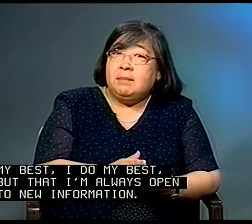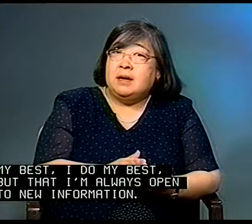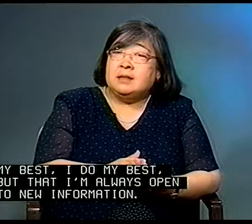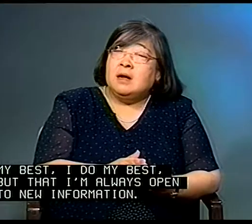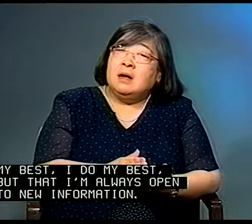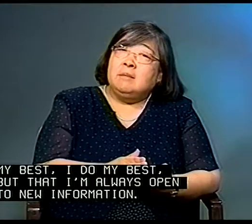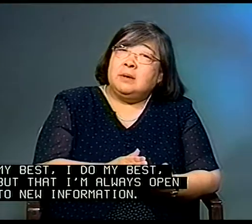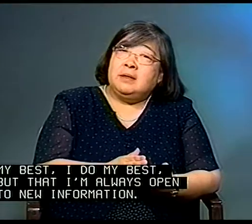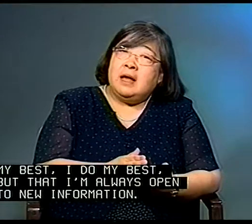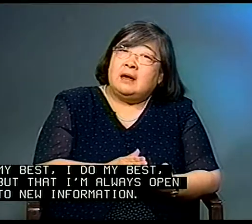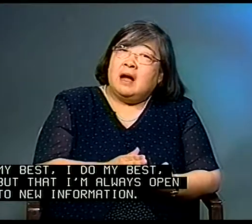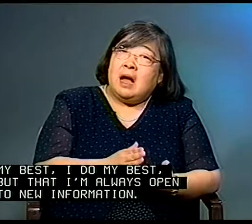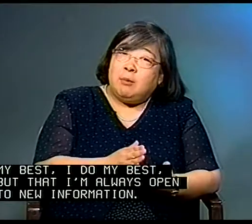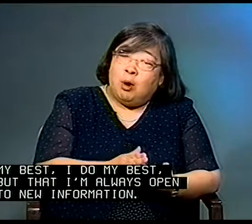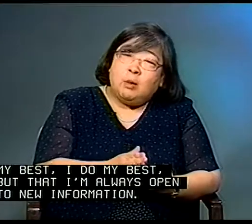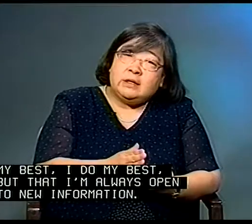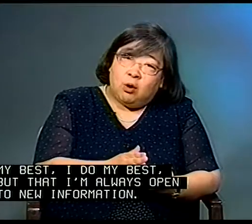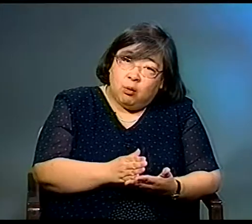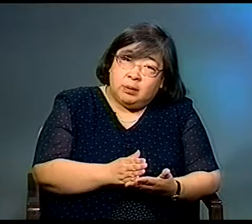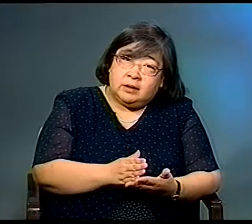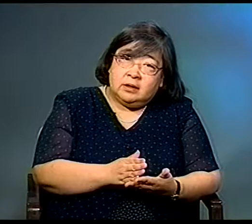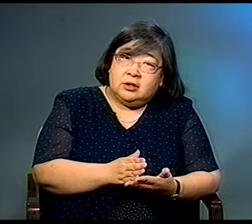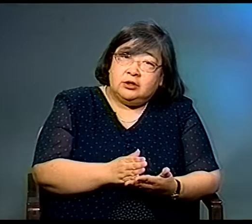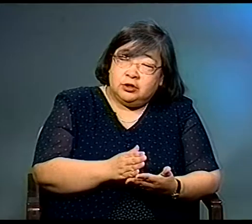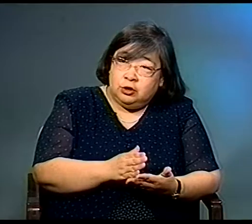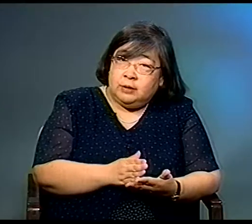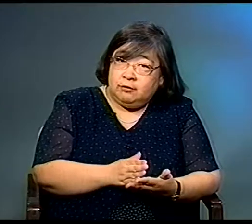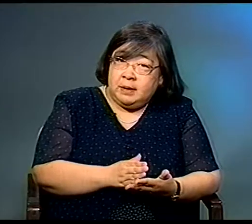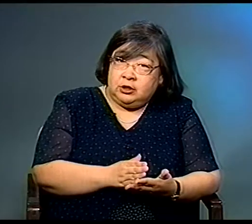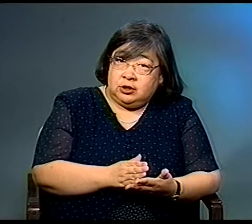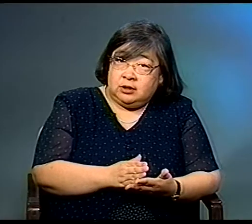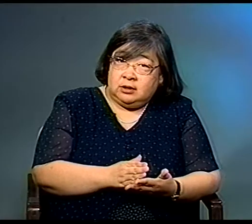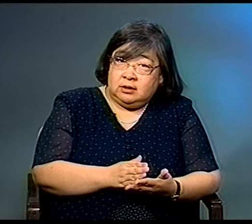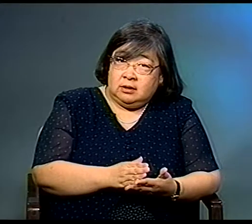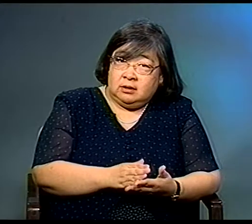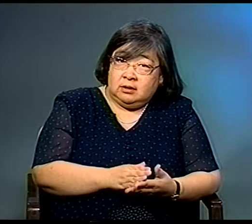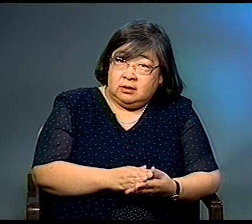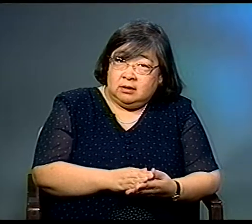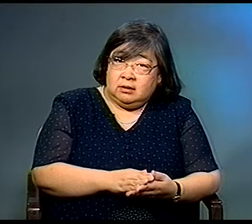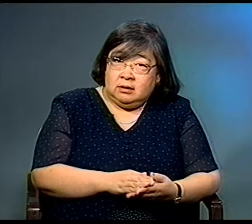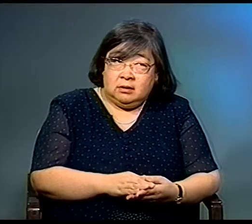best, but that I'm always open to new information.